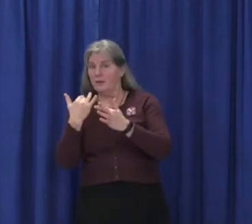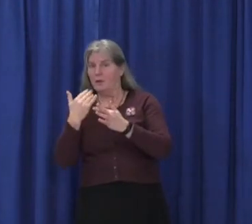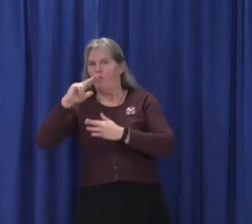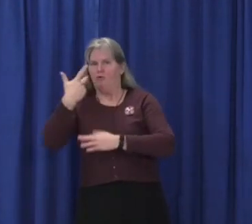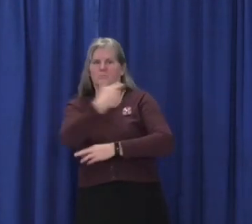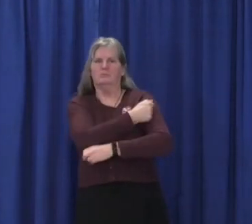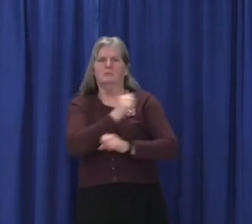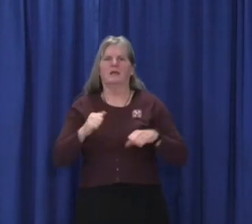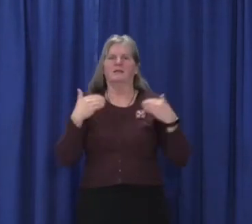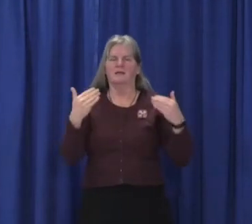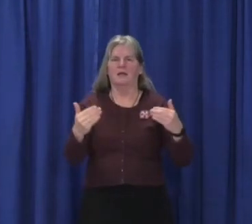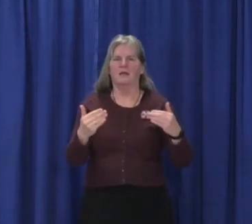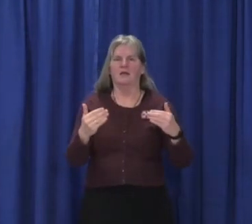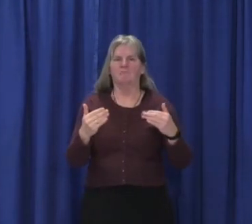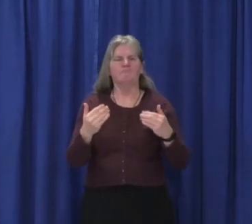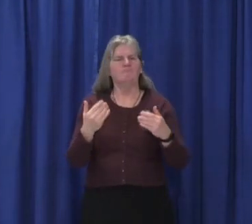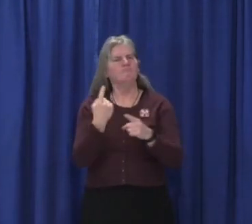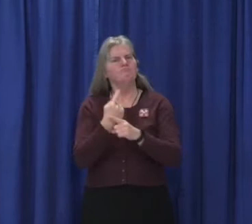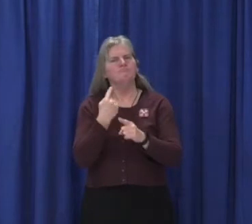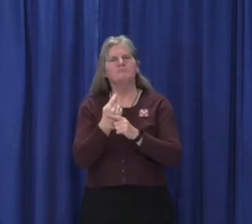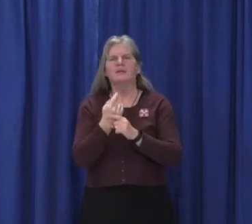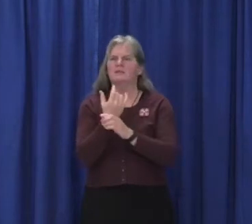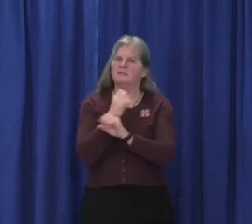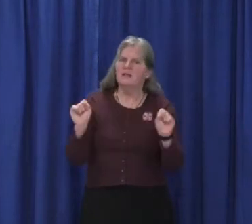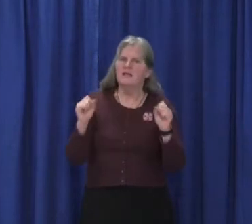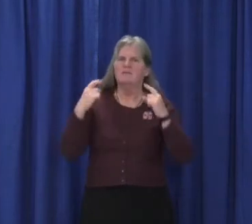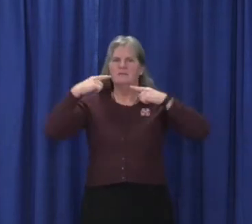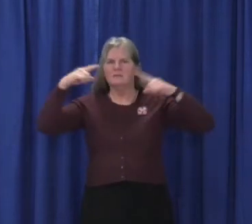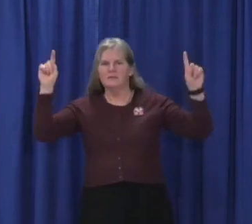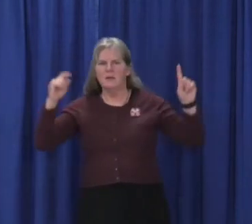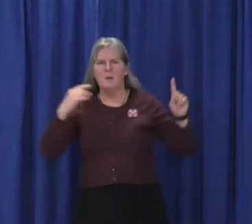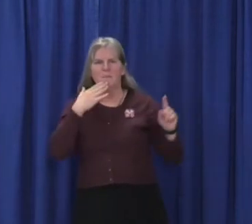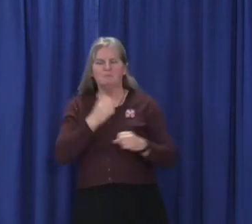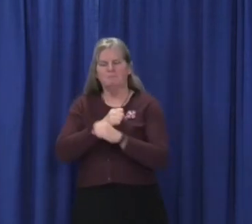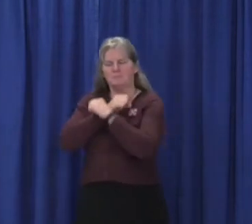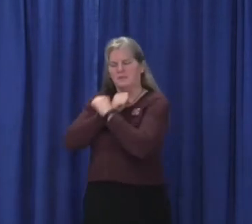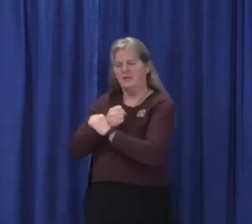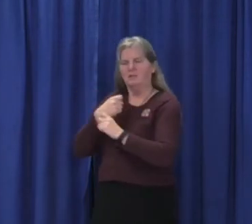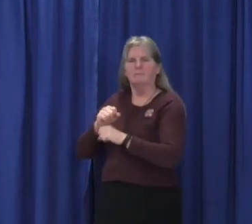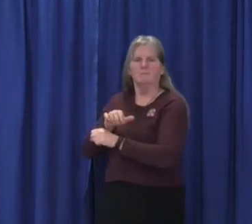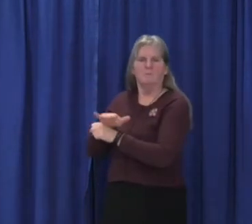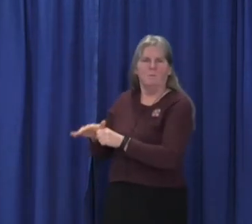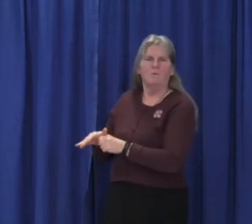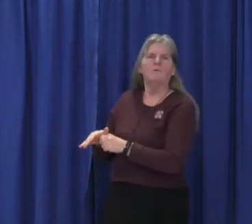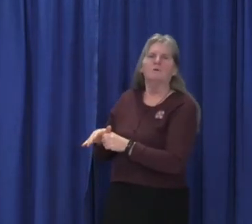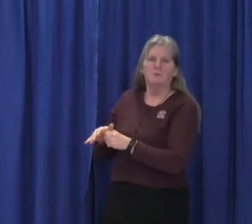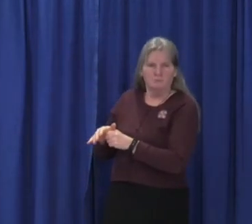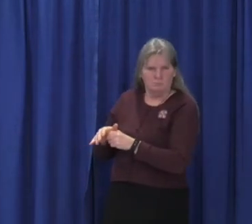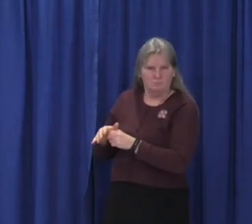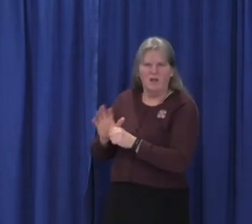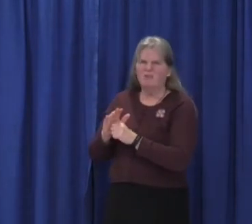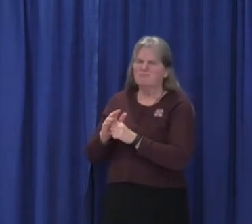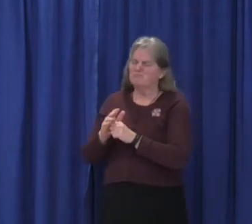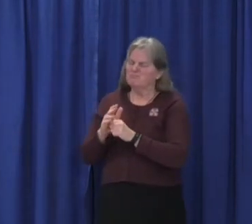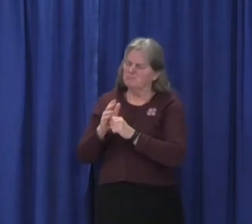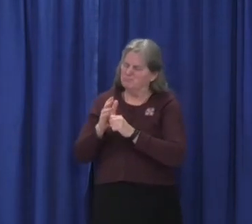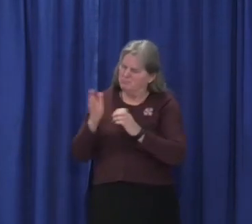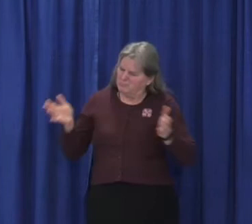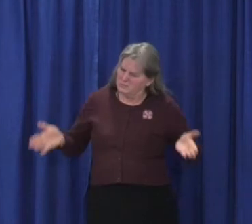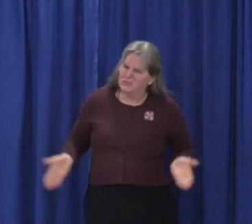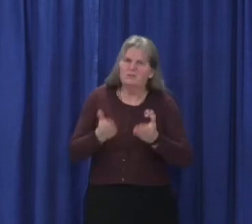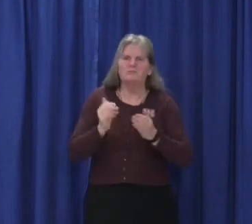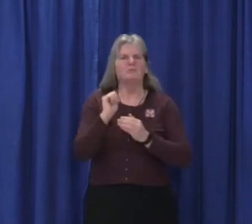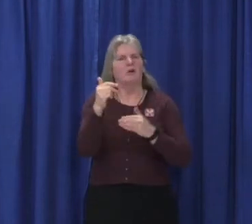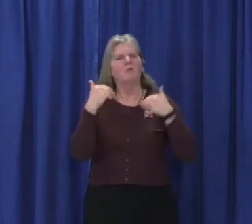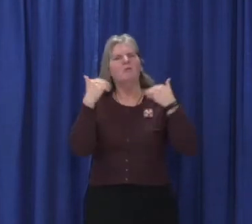proven, they're safe and effective. They remain our best protection, and I continue to urge all eligible